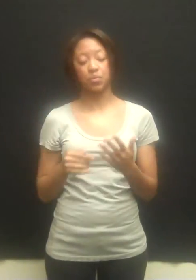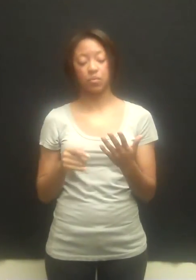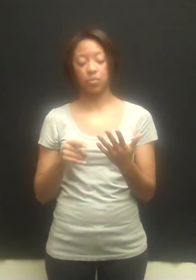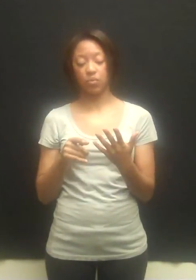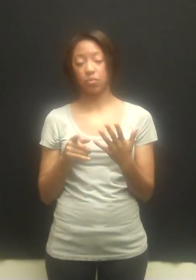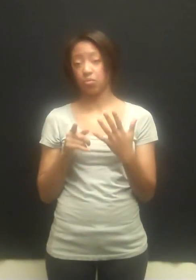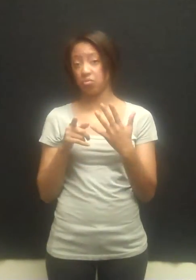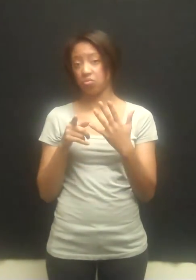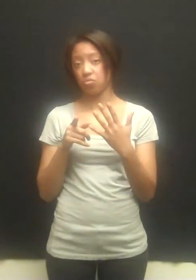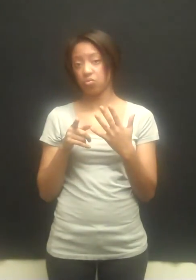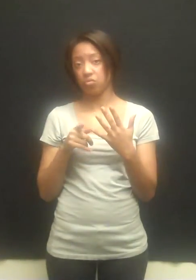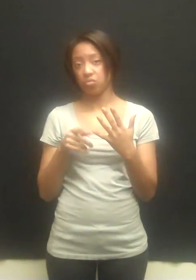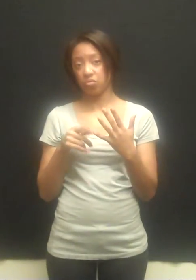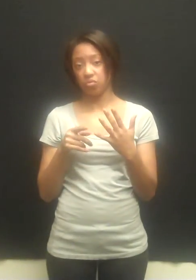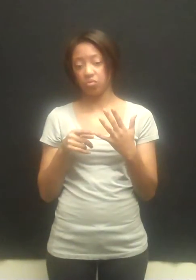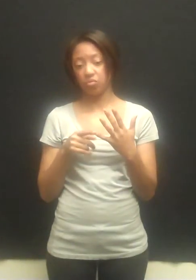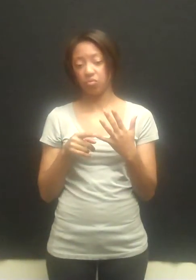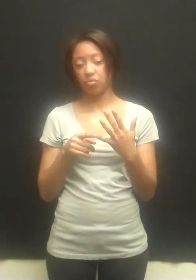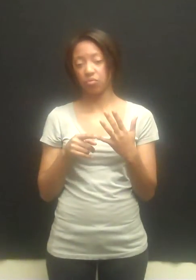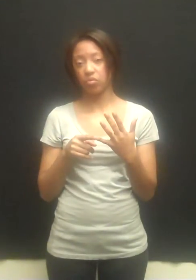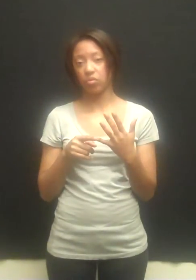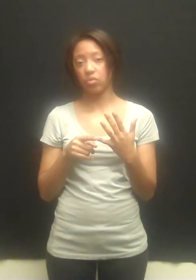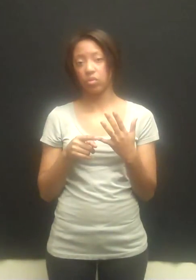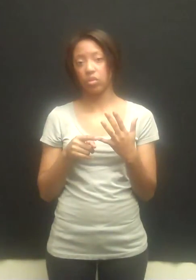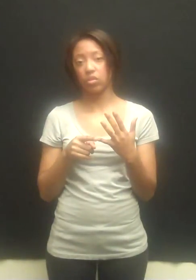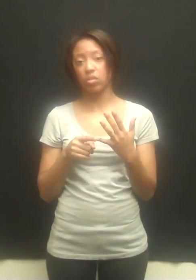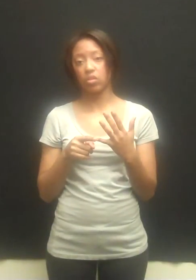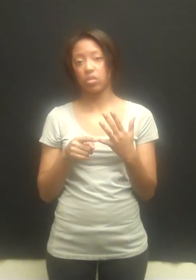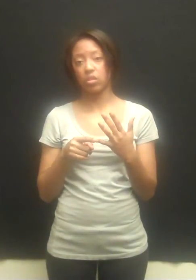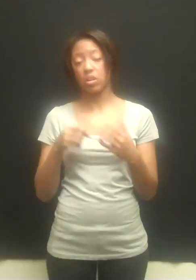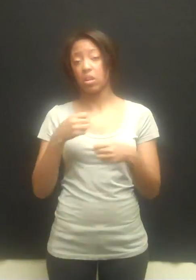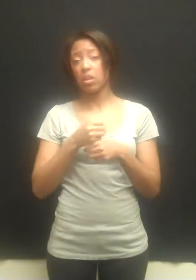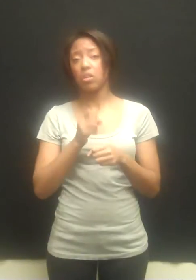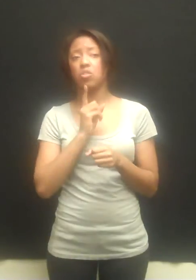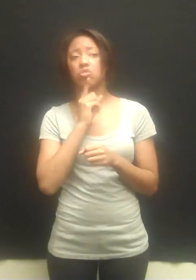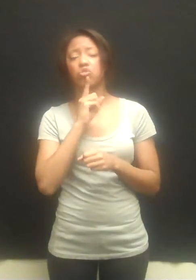making sure that DVDs, videos, and web content is captioned,